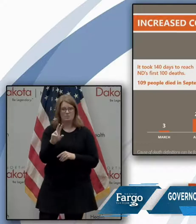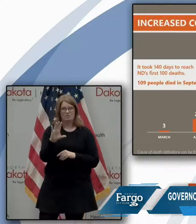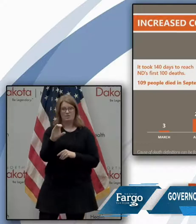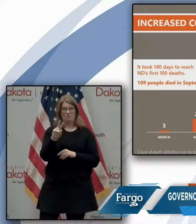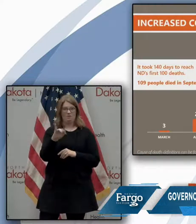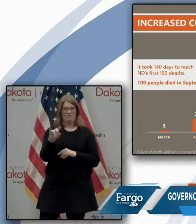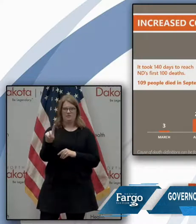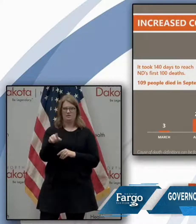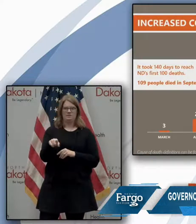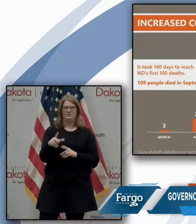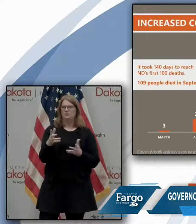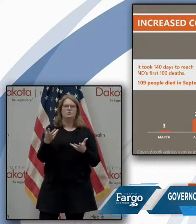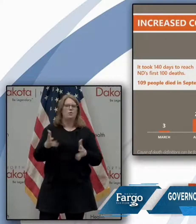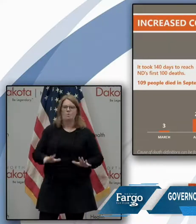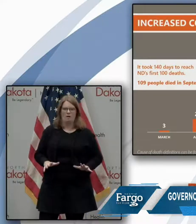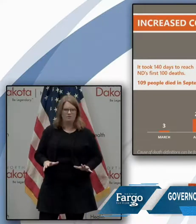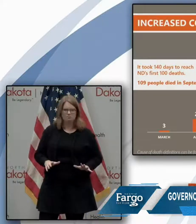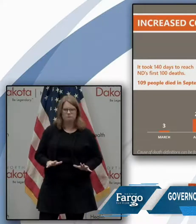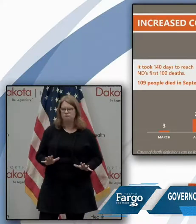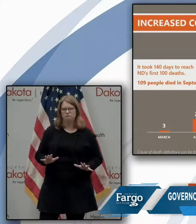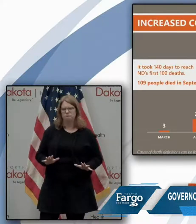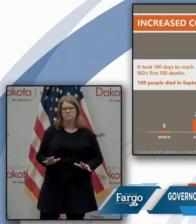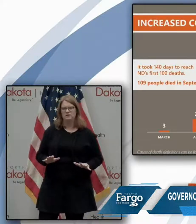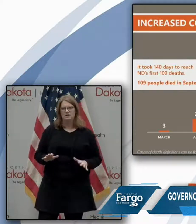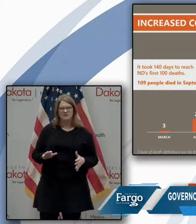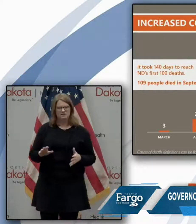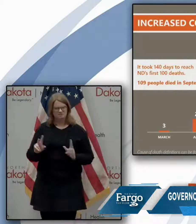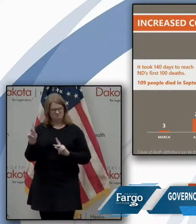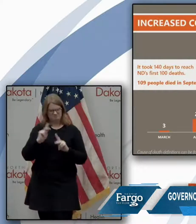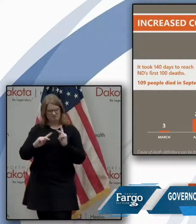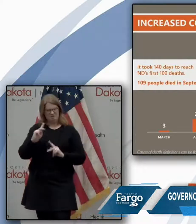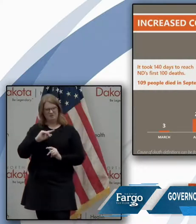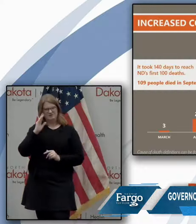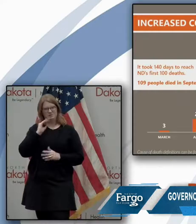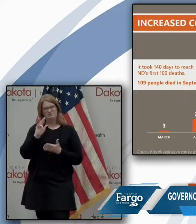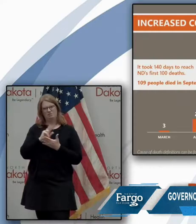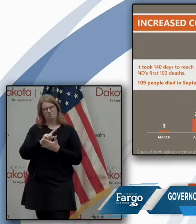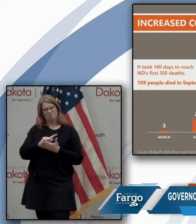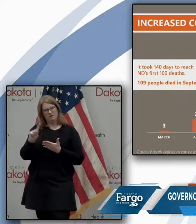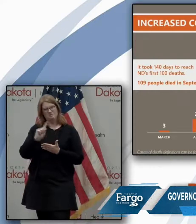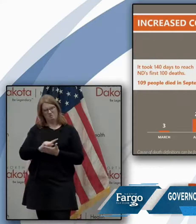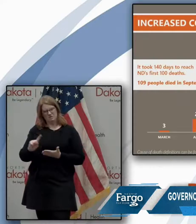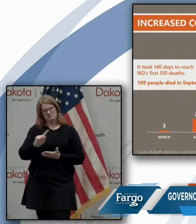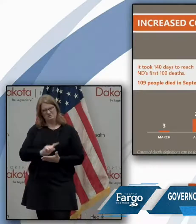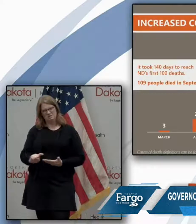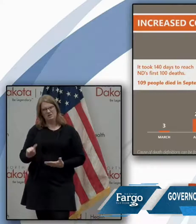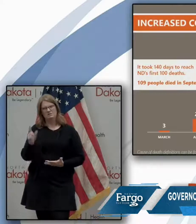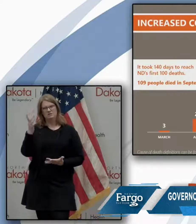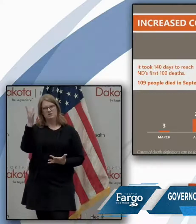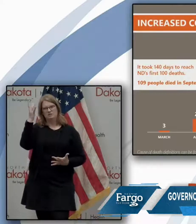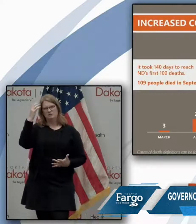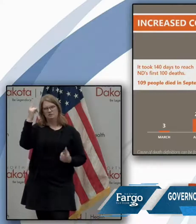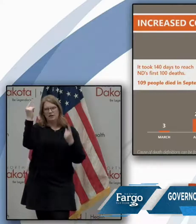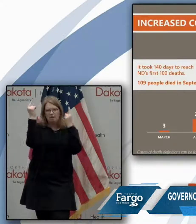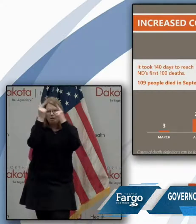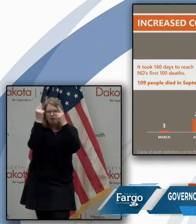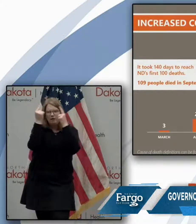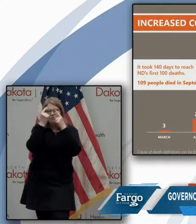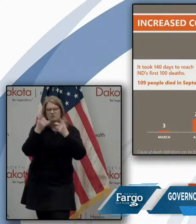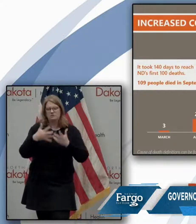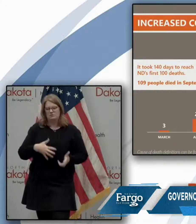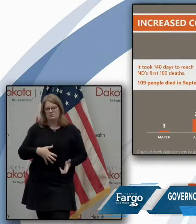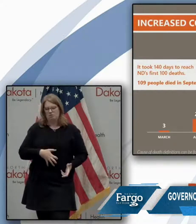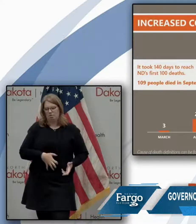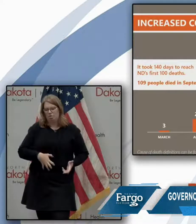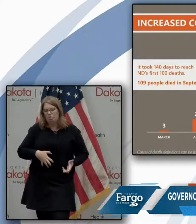I don't know anyone who'd want to be going through weeks of you know, headaches and nausea and